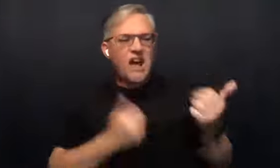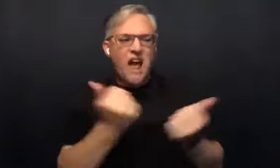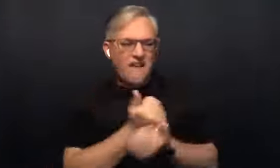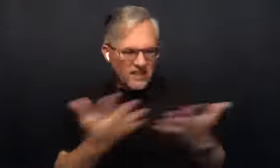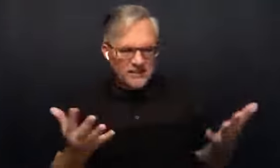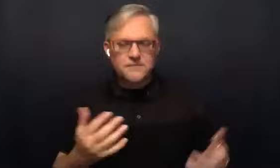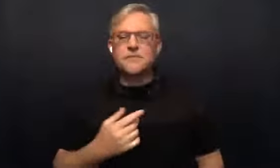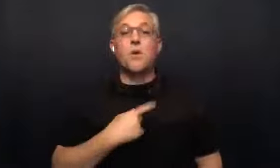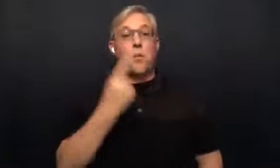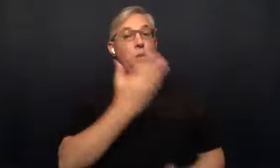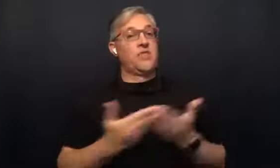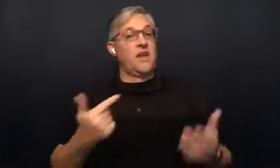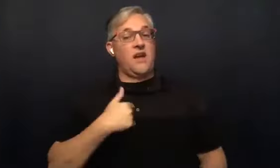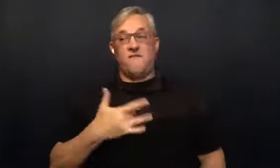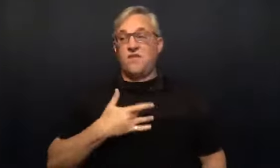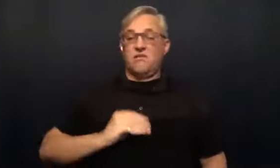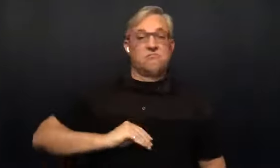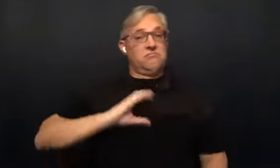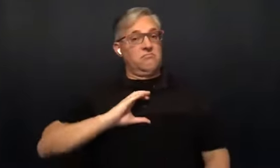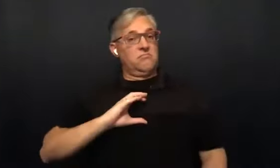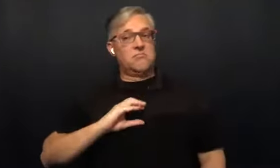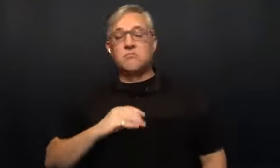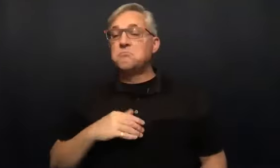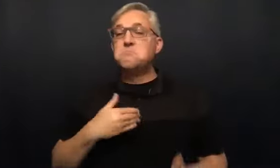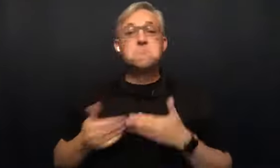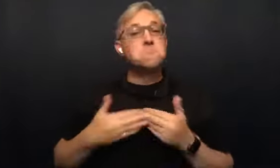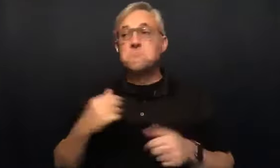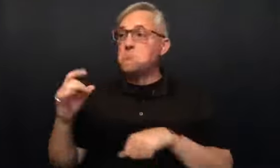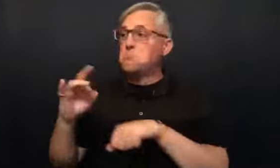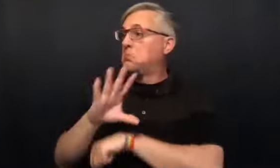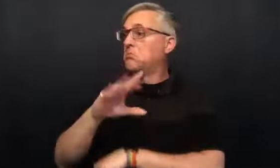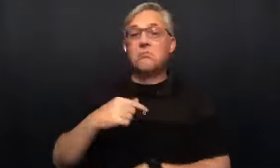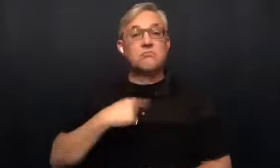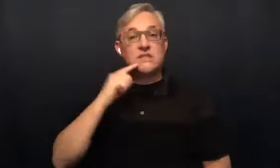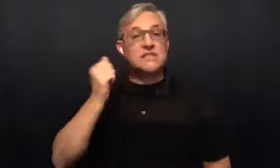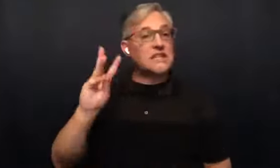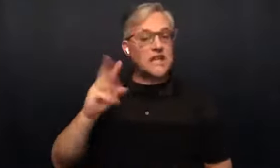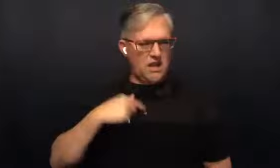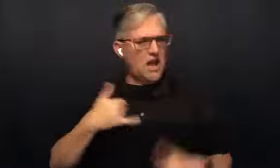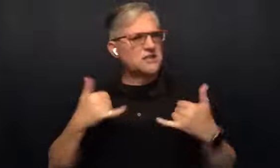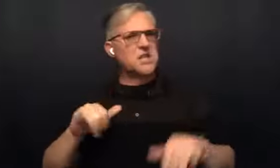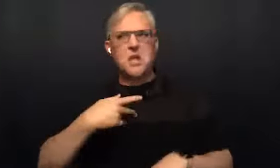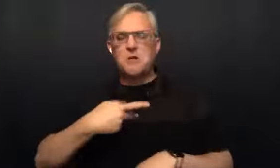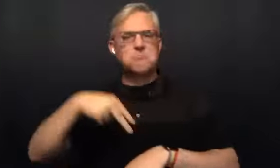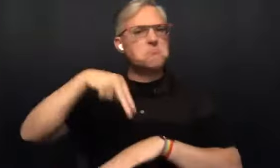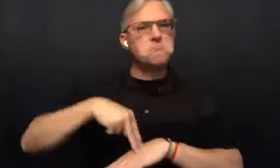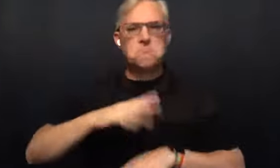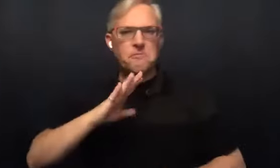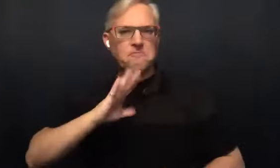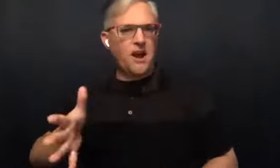being able to land on my feet with alcoholism. You know, I was kicked out of my house at 16 years old for no good reason. The reason why I was kicked